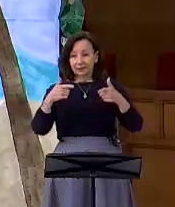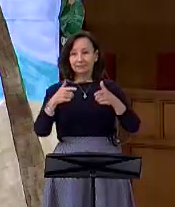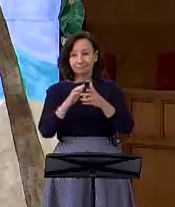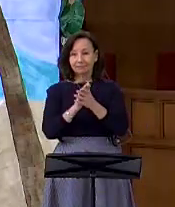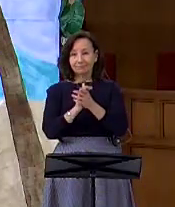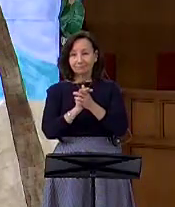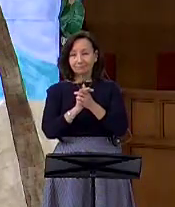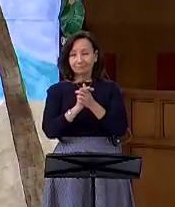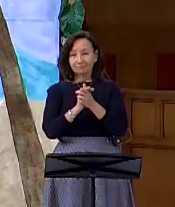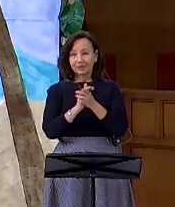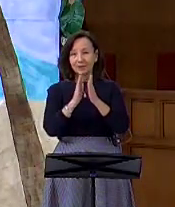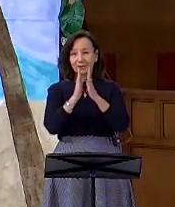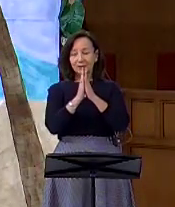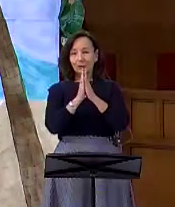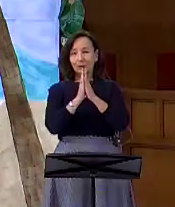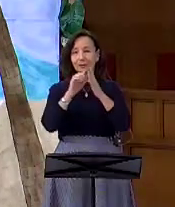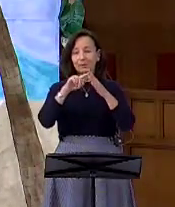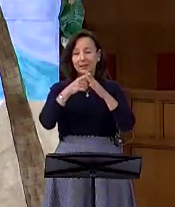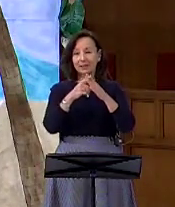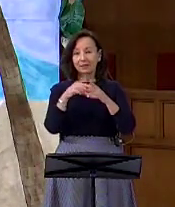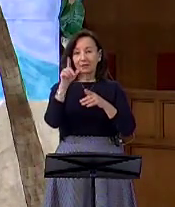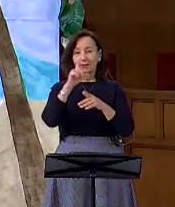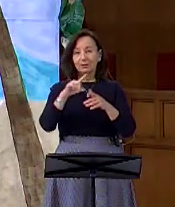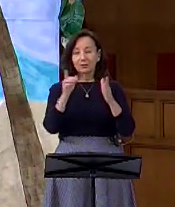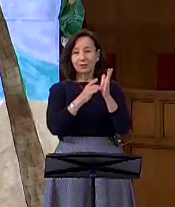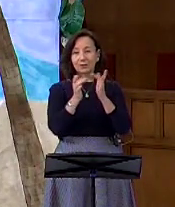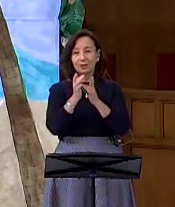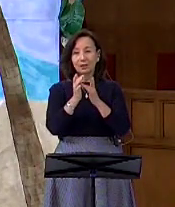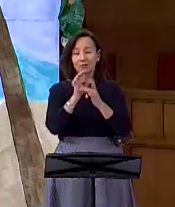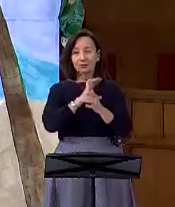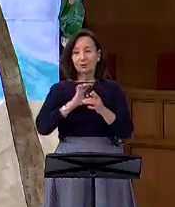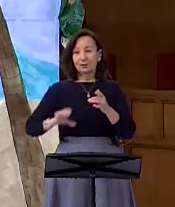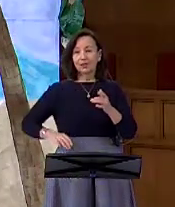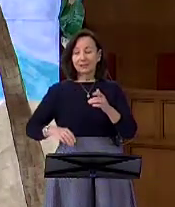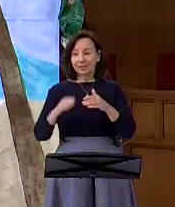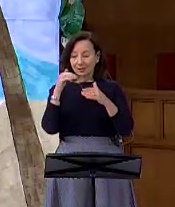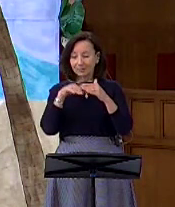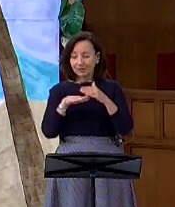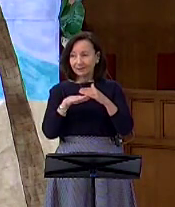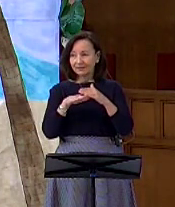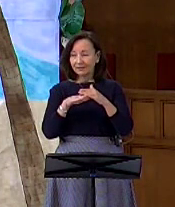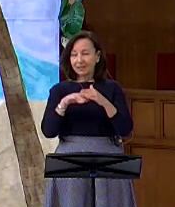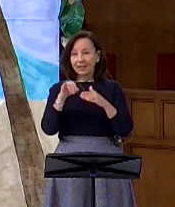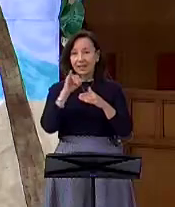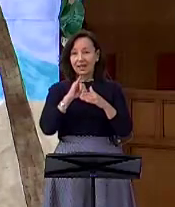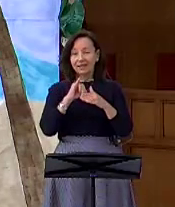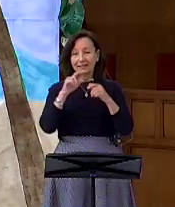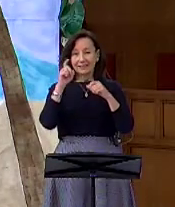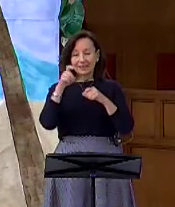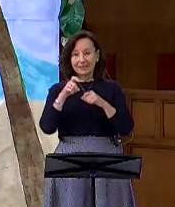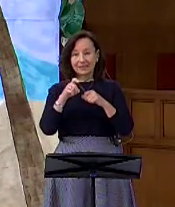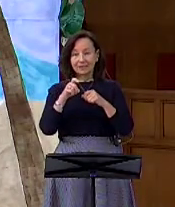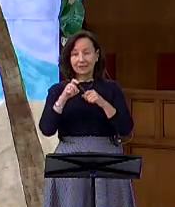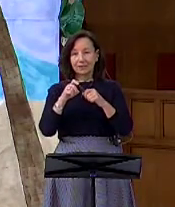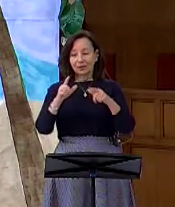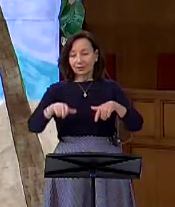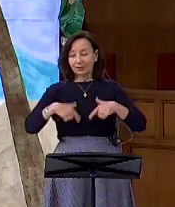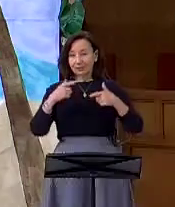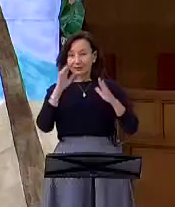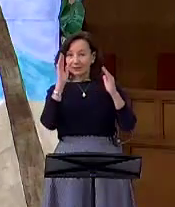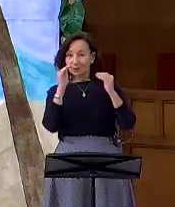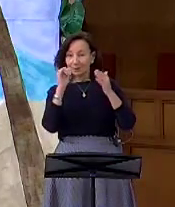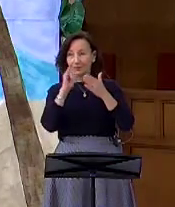prayer begins like this: Lord Jesus Christ, come in. I come and need to walk in the hope that